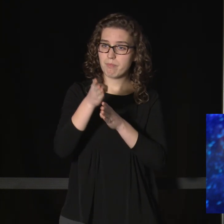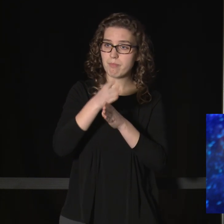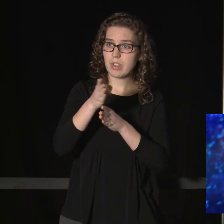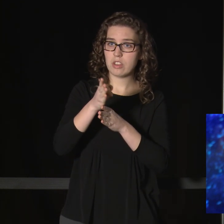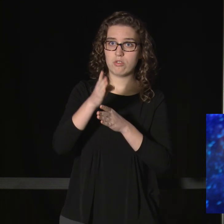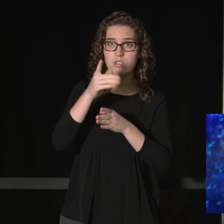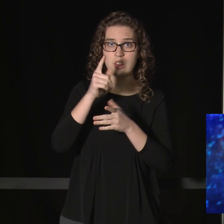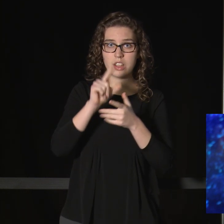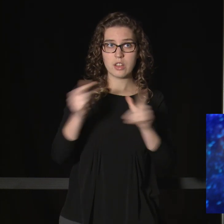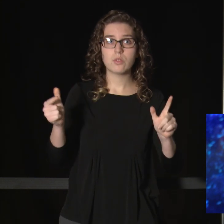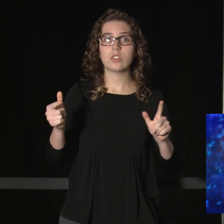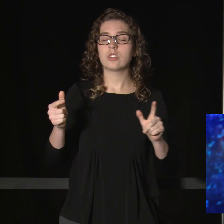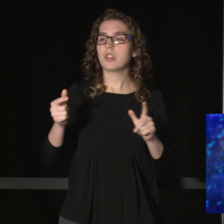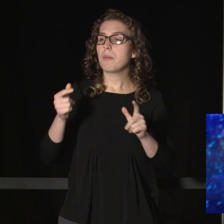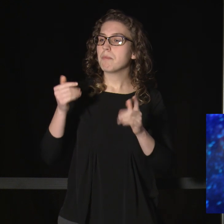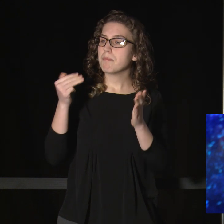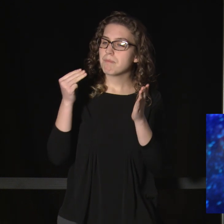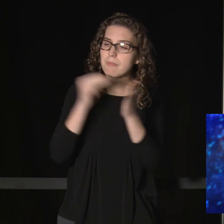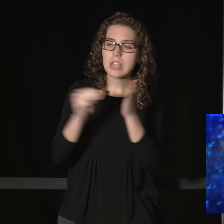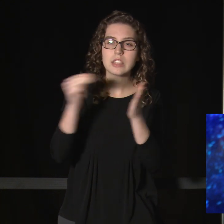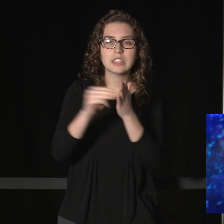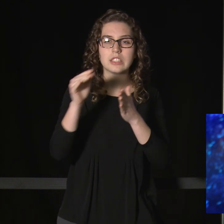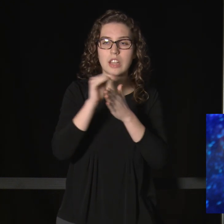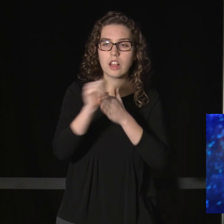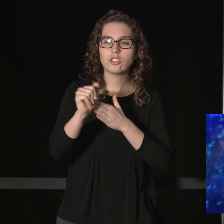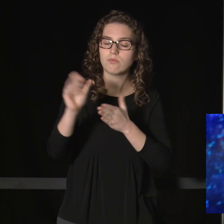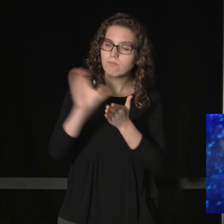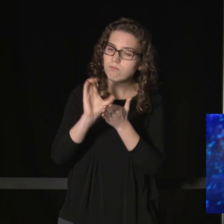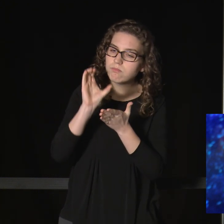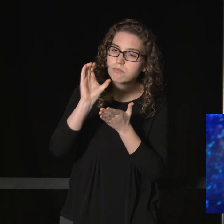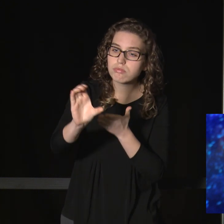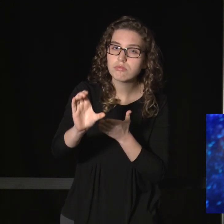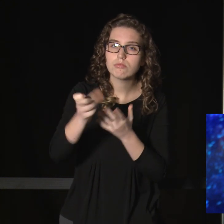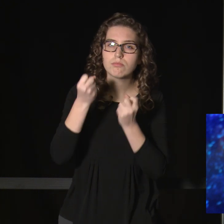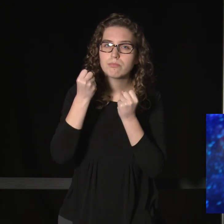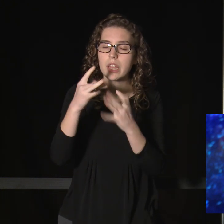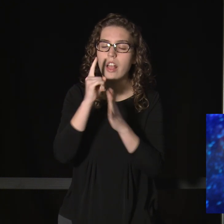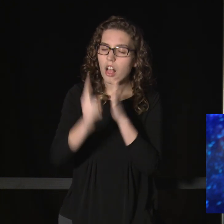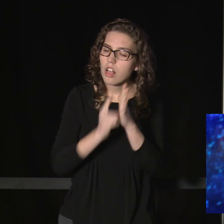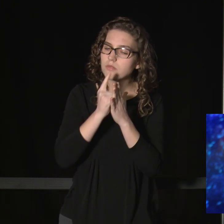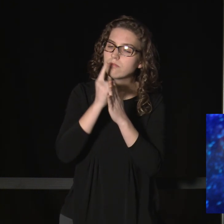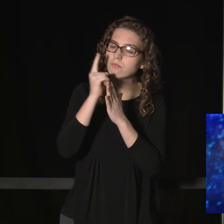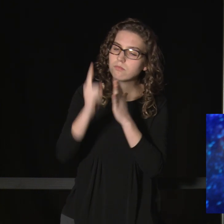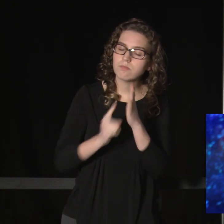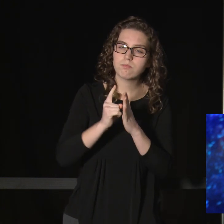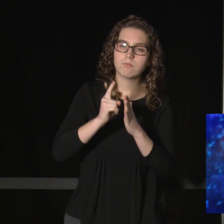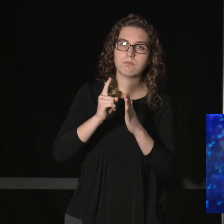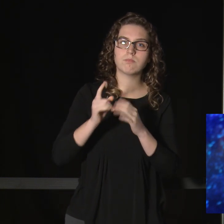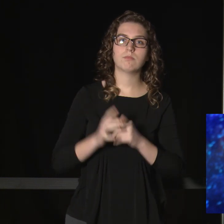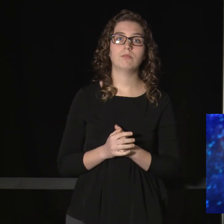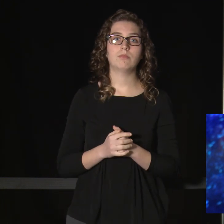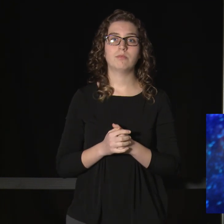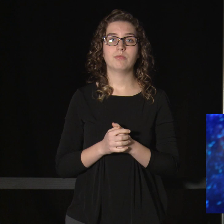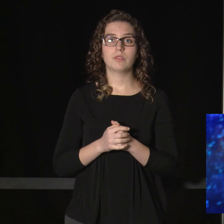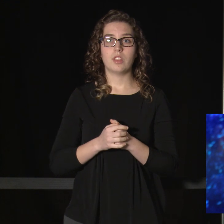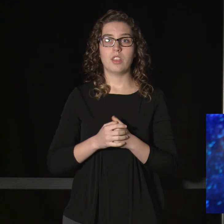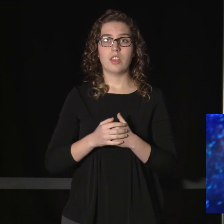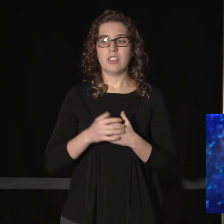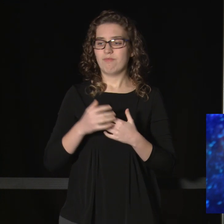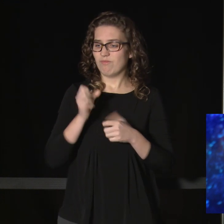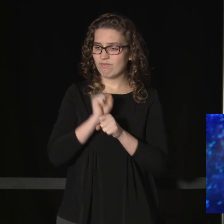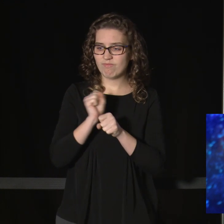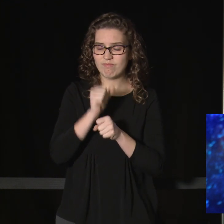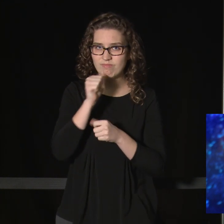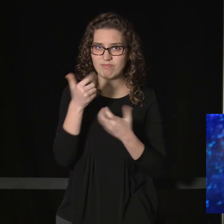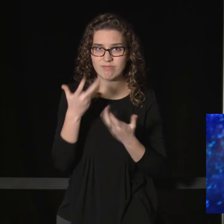and countless hours. More than 100 years have passed and the job hasn't been completed, which is why we need a new